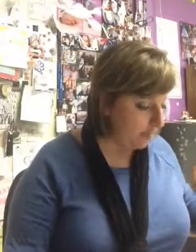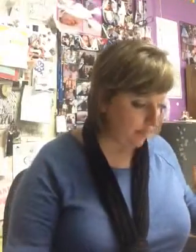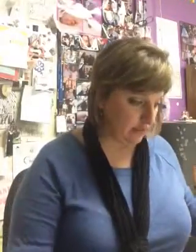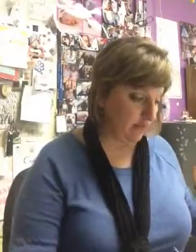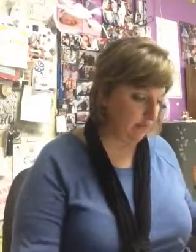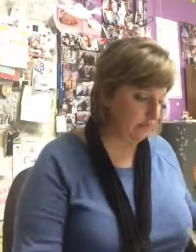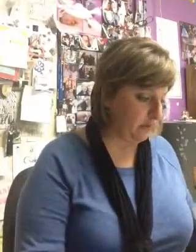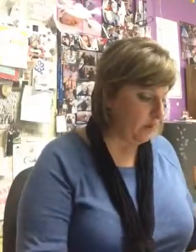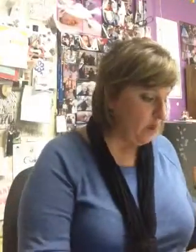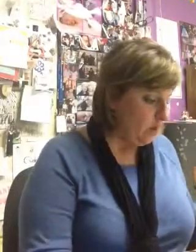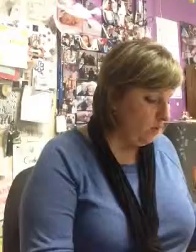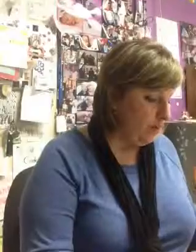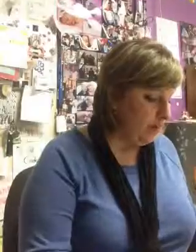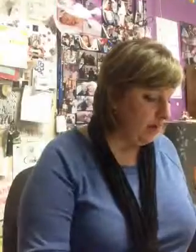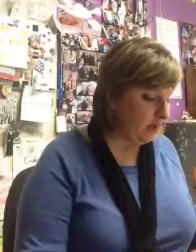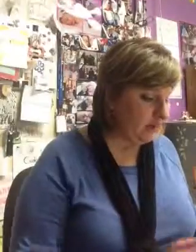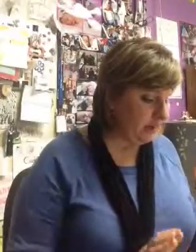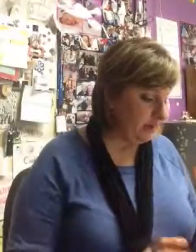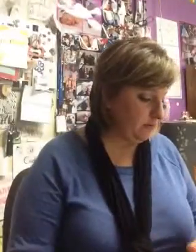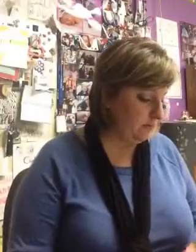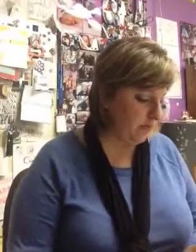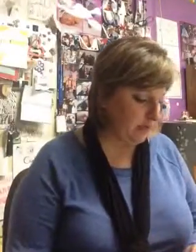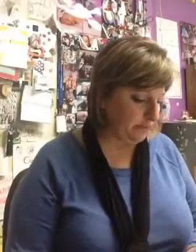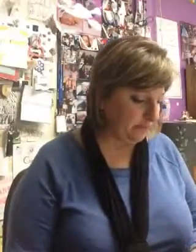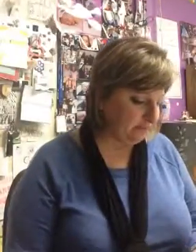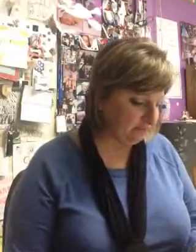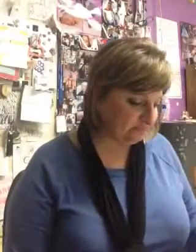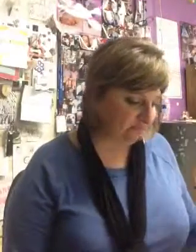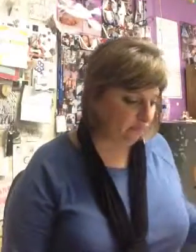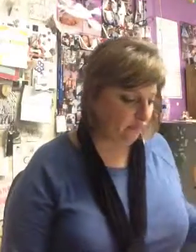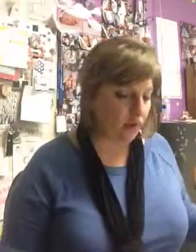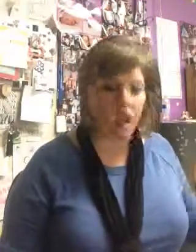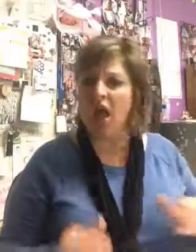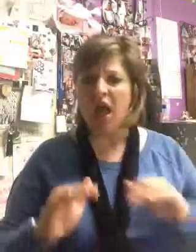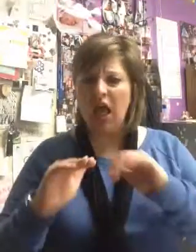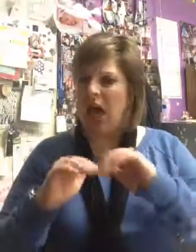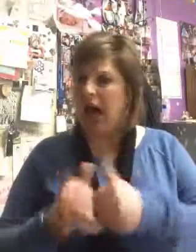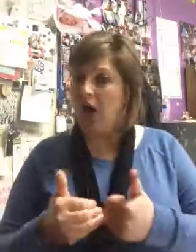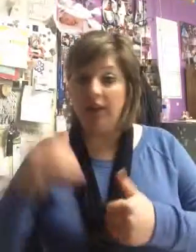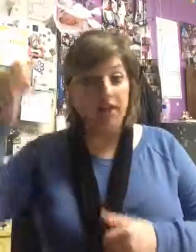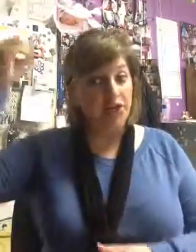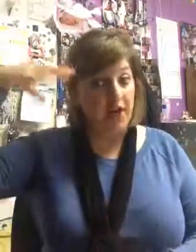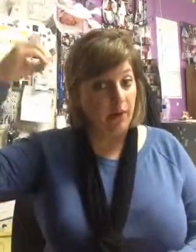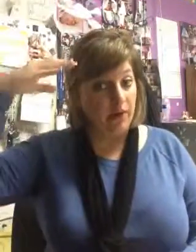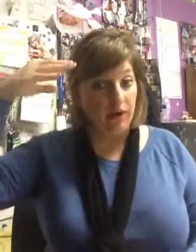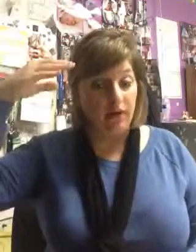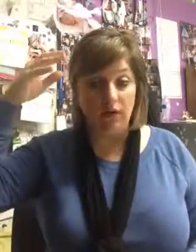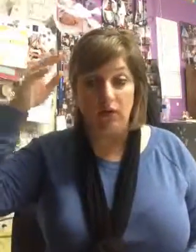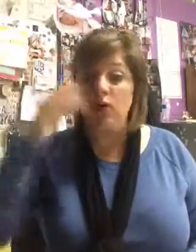That's not what we want. We want to go like this. We want to go, how did the shower, or